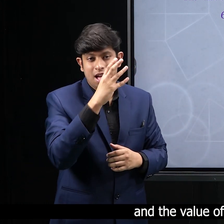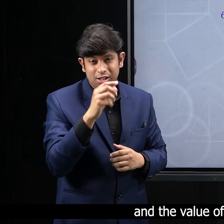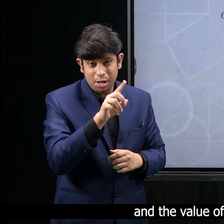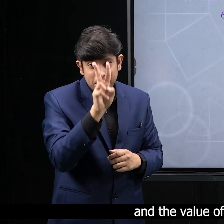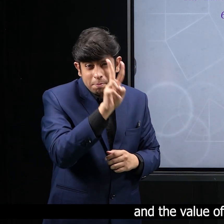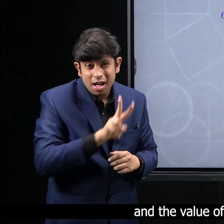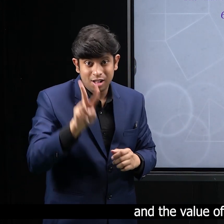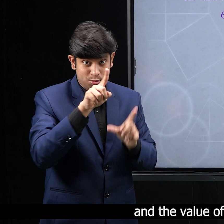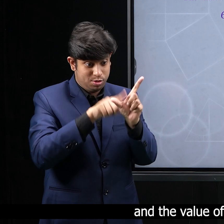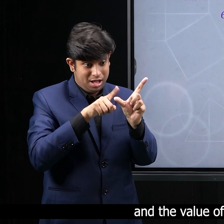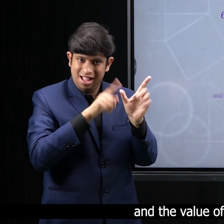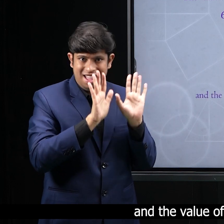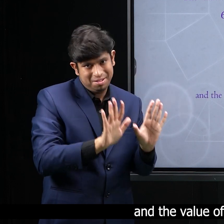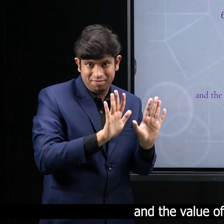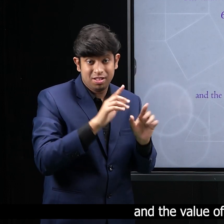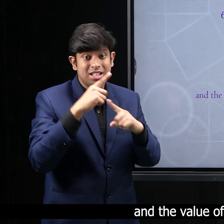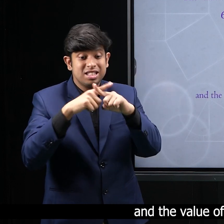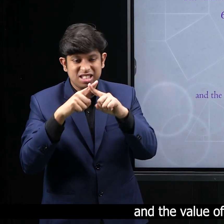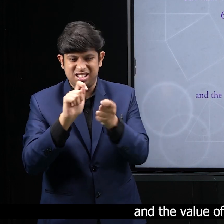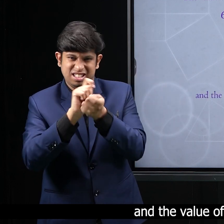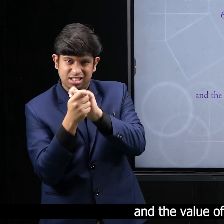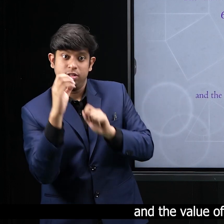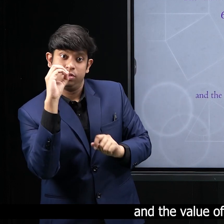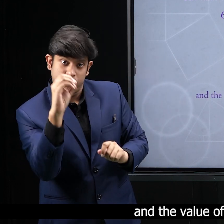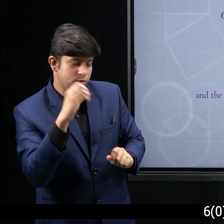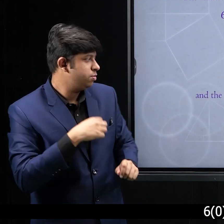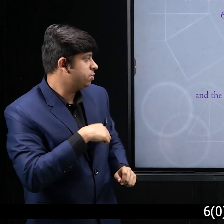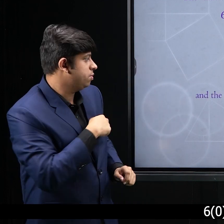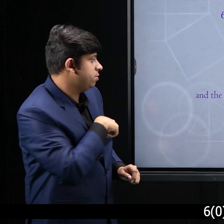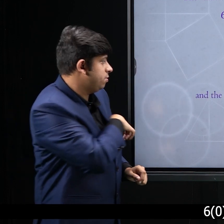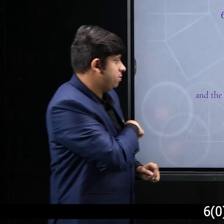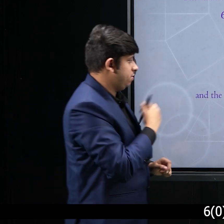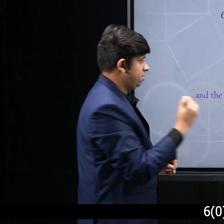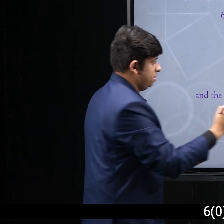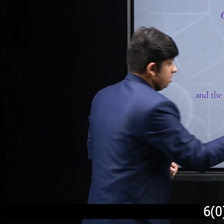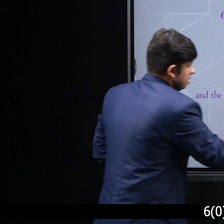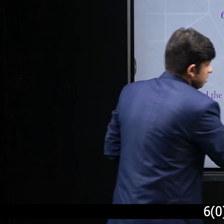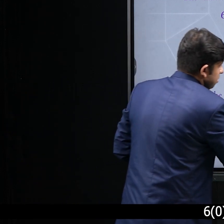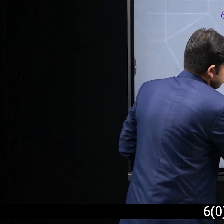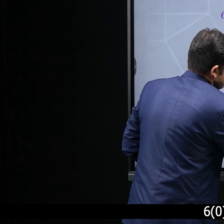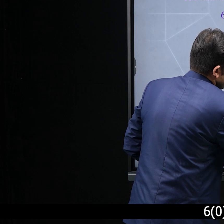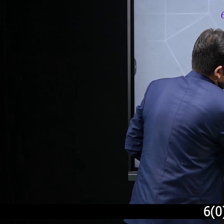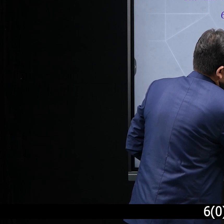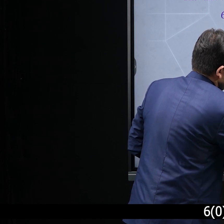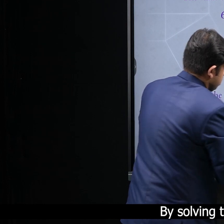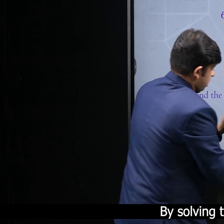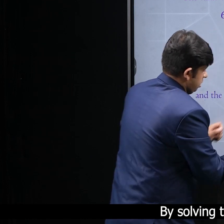And the value of y when x equal to 0 is 6 into 0 plus 4y is equal to 36. By solving